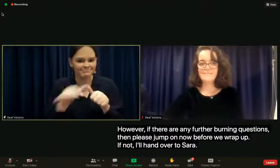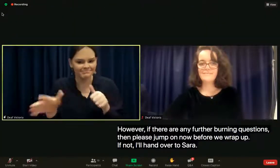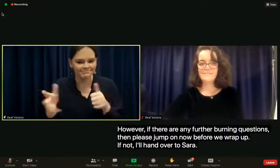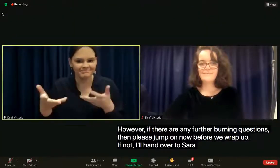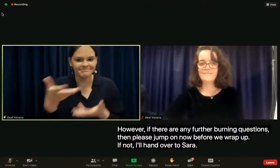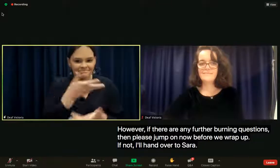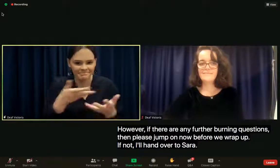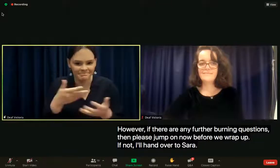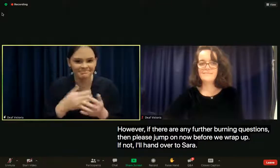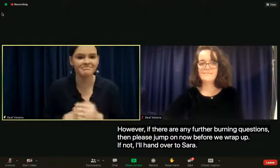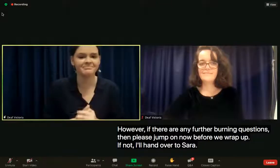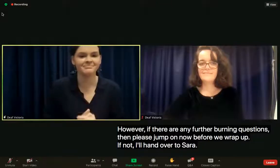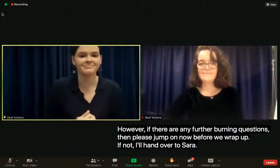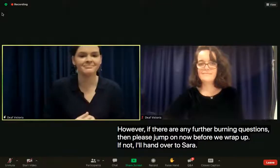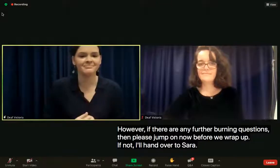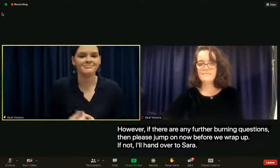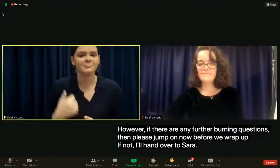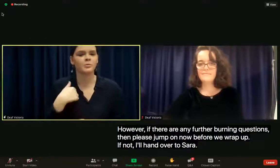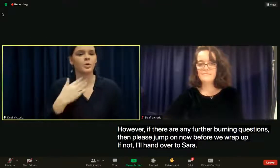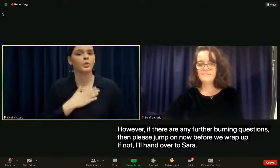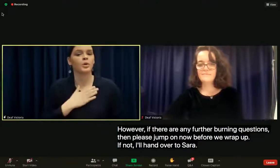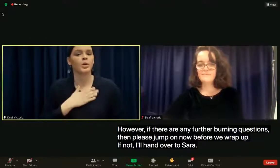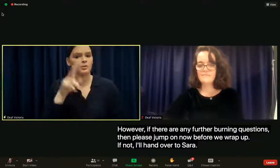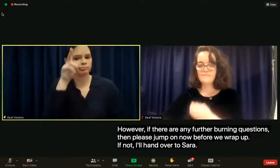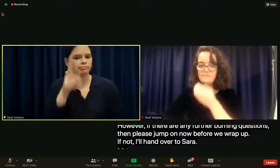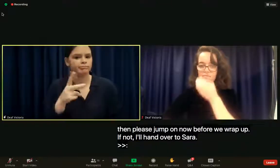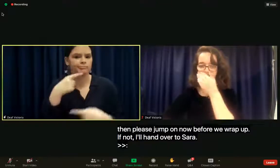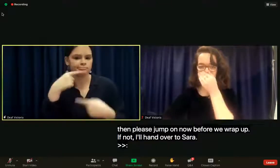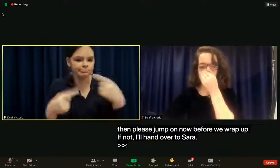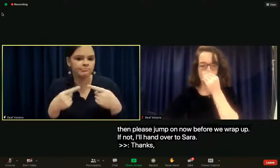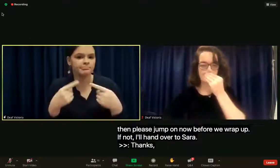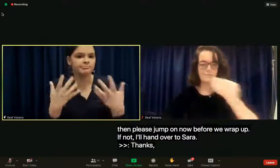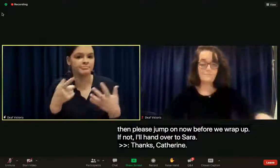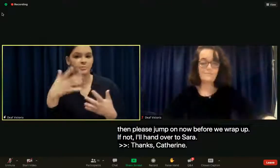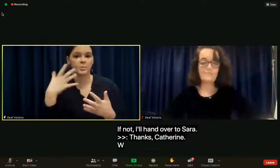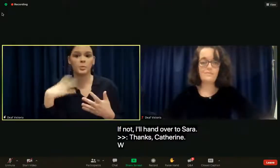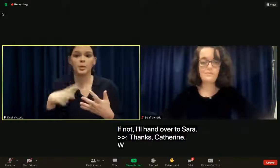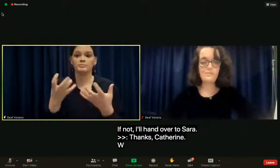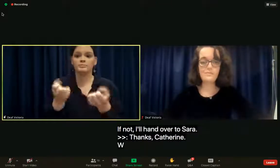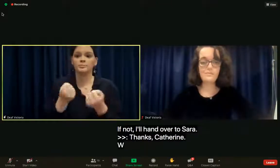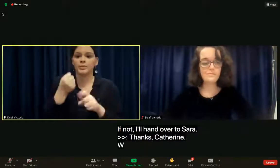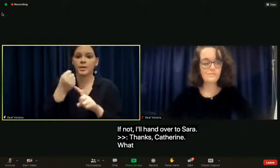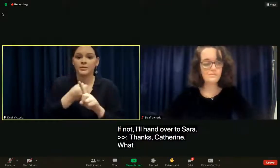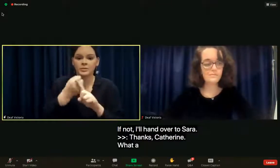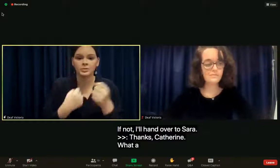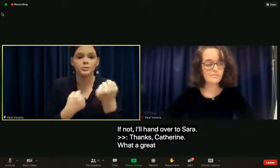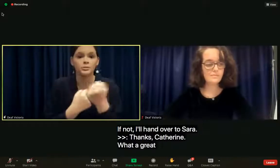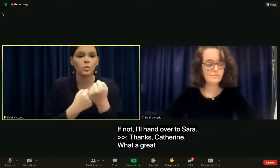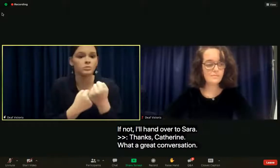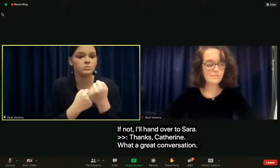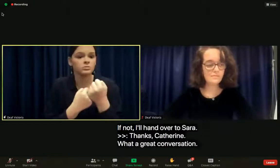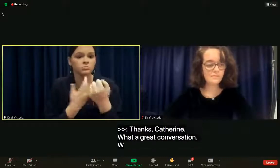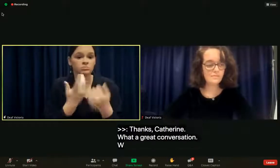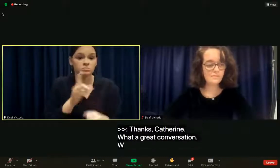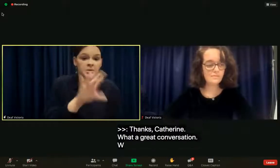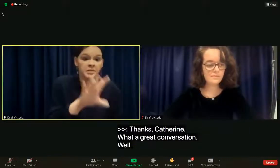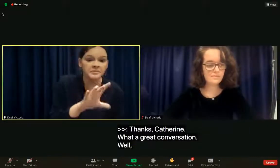Thanks, Catherine. What a great conversation. Well, I would like to remind our audience that if you